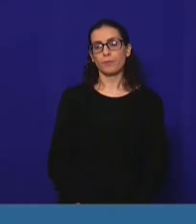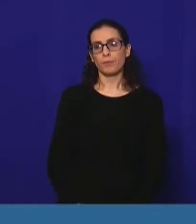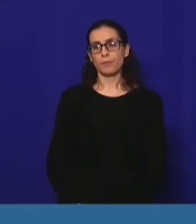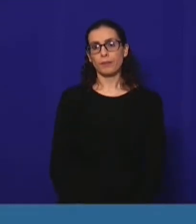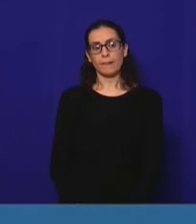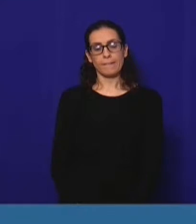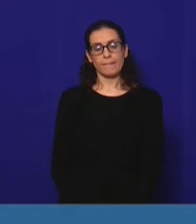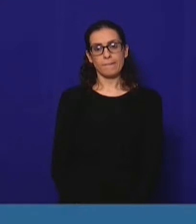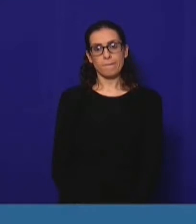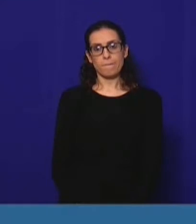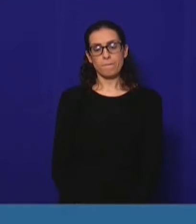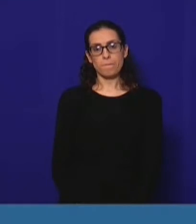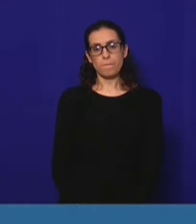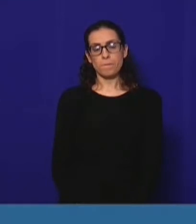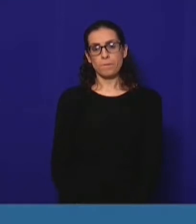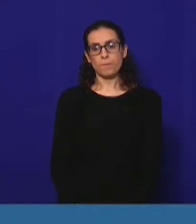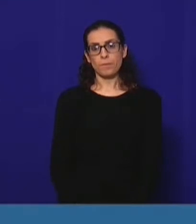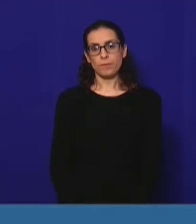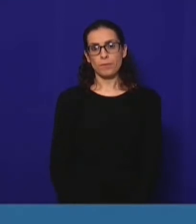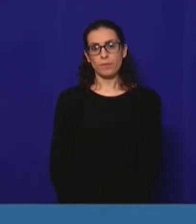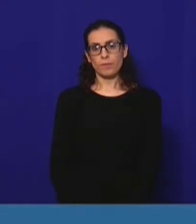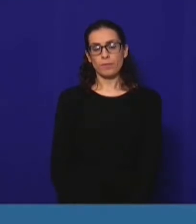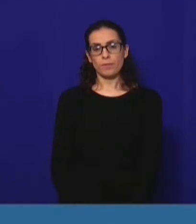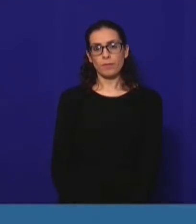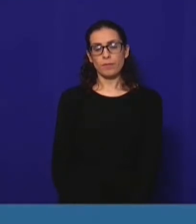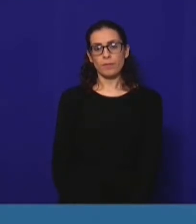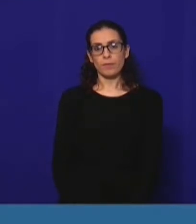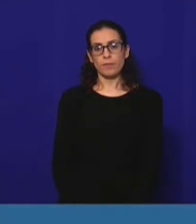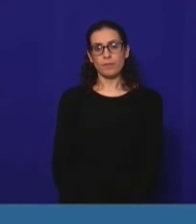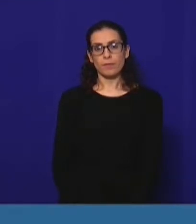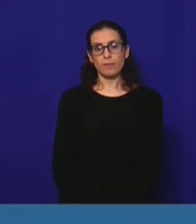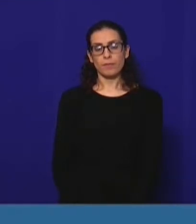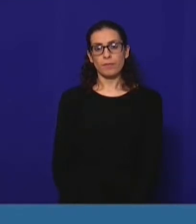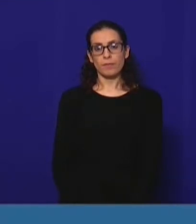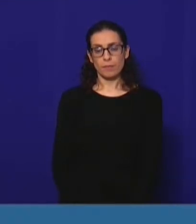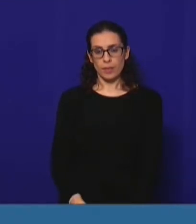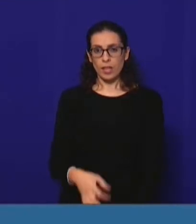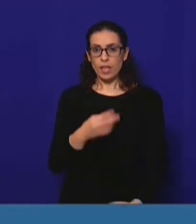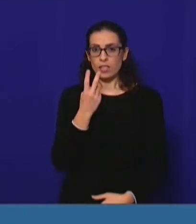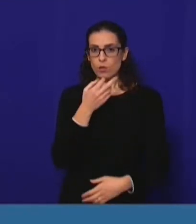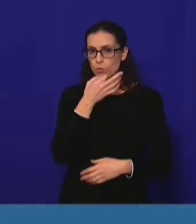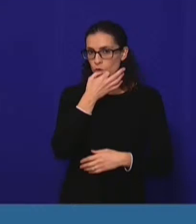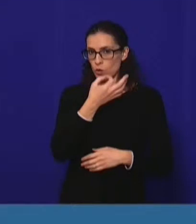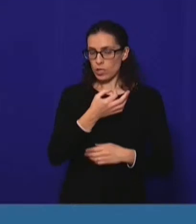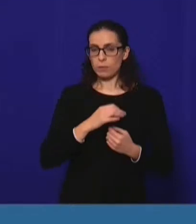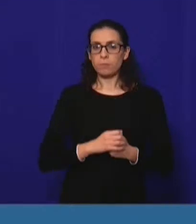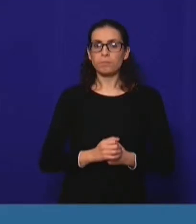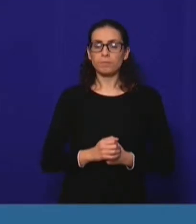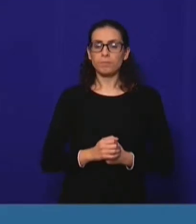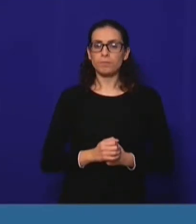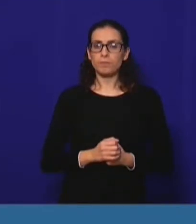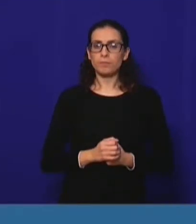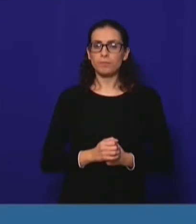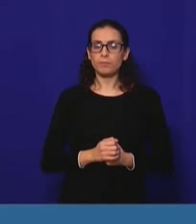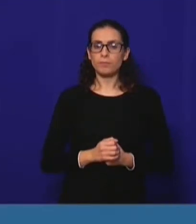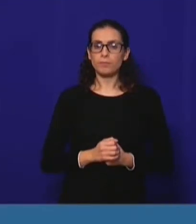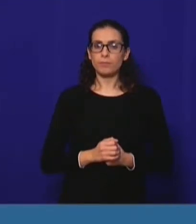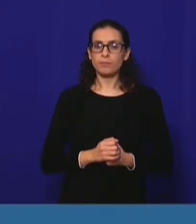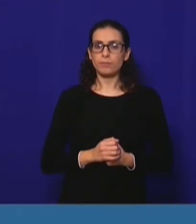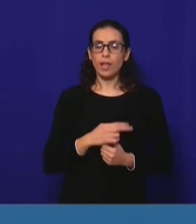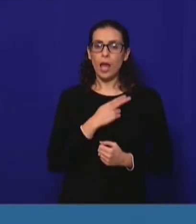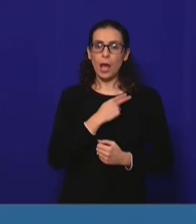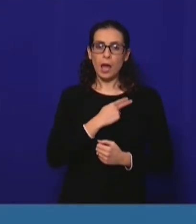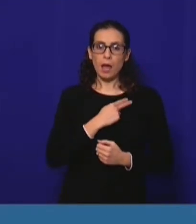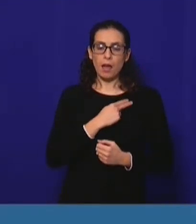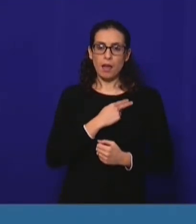Thank you, Professor Gauci. I'm Drea Maggi from Times of Malta. I have 2 questions, please. In Malta, so we know the vaccine is going to be